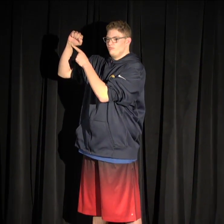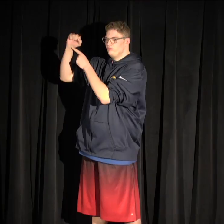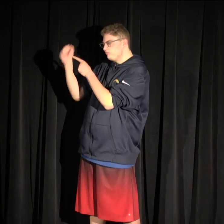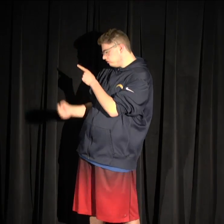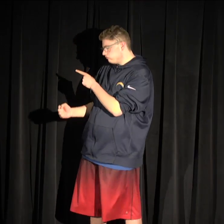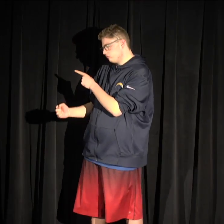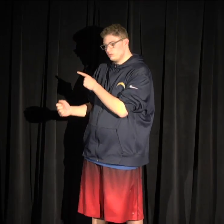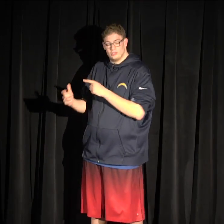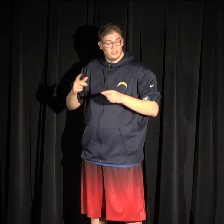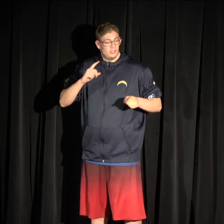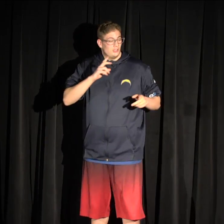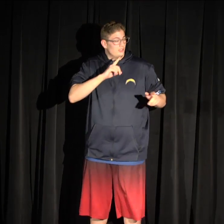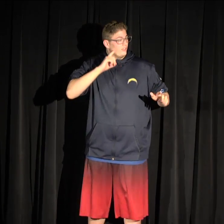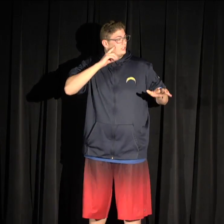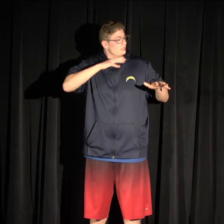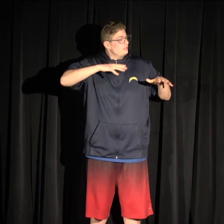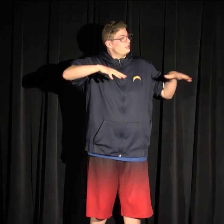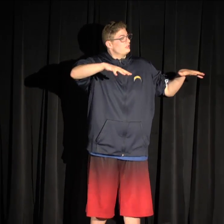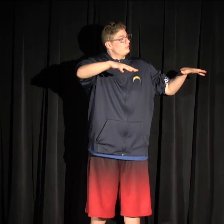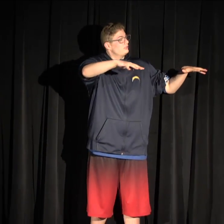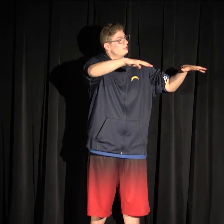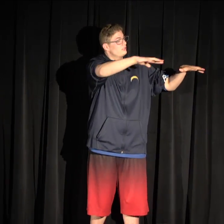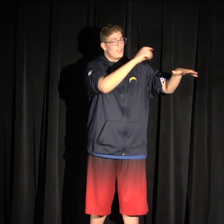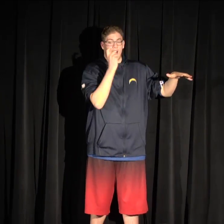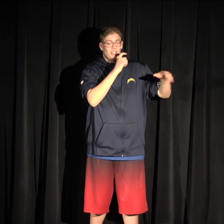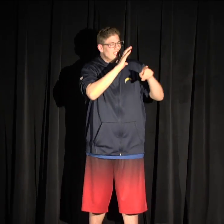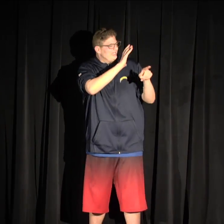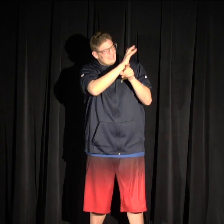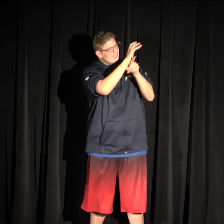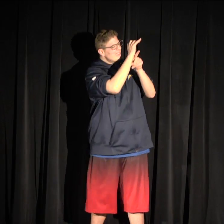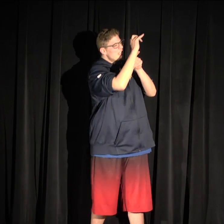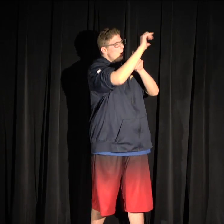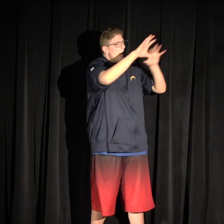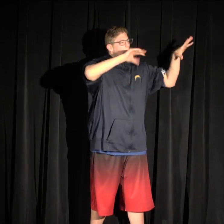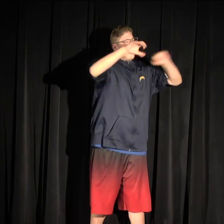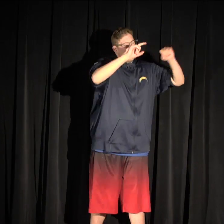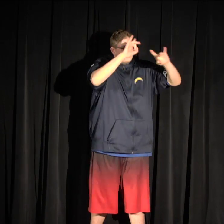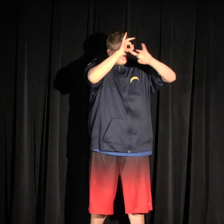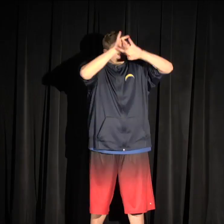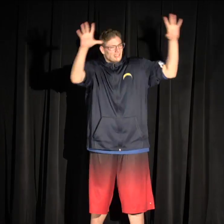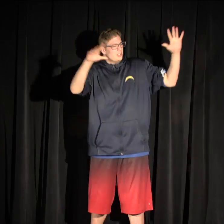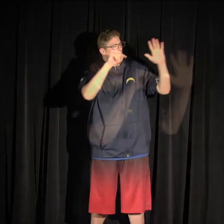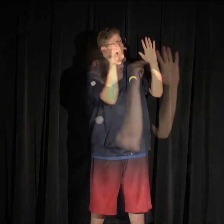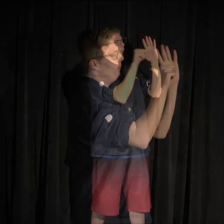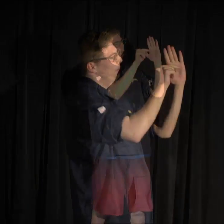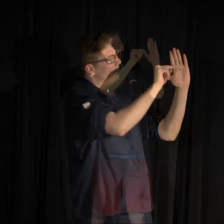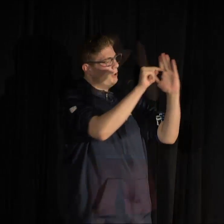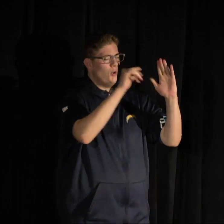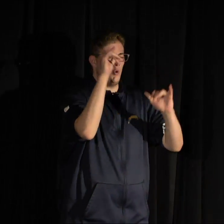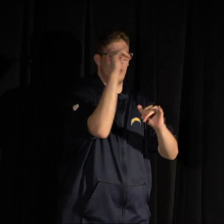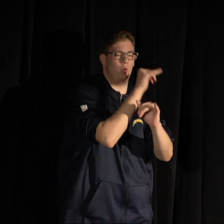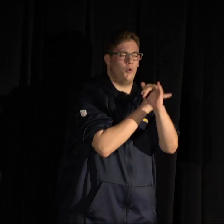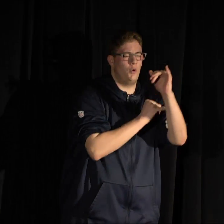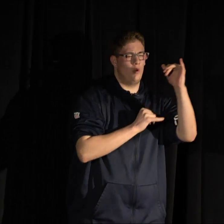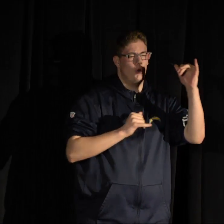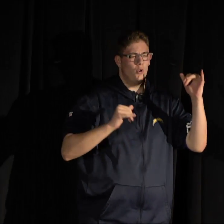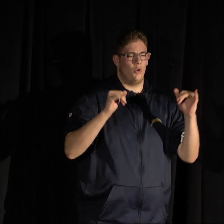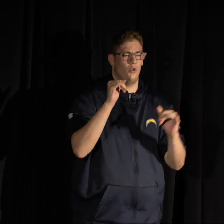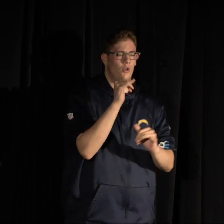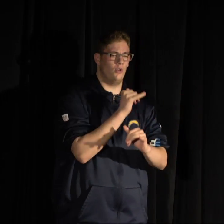because their eyesight is not very good. Deaf people, they have amazing eyesight. They catch everything. They see everything. They see the bullets